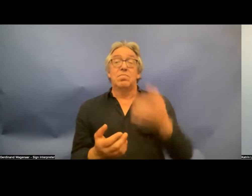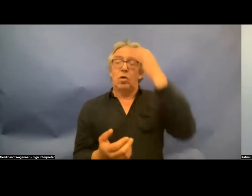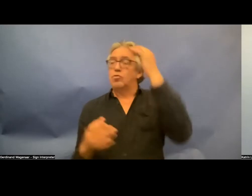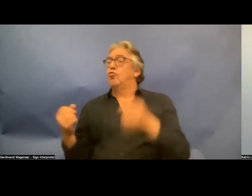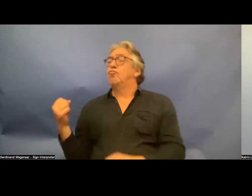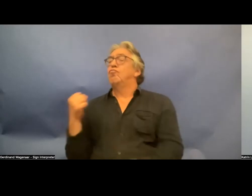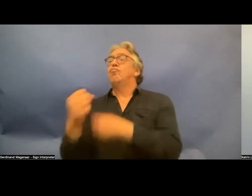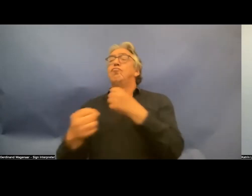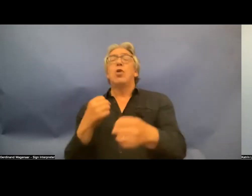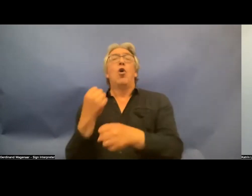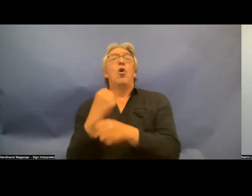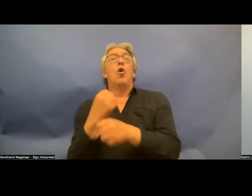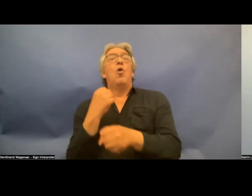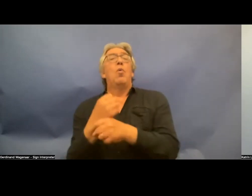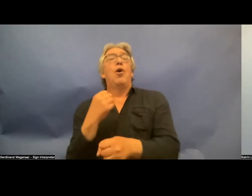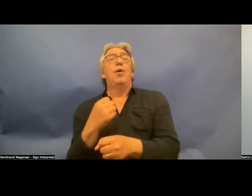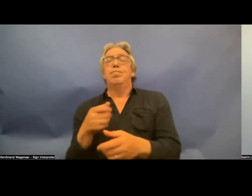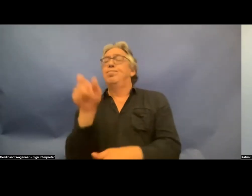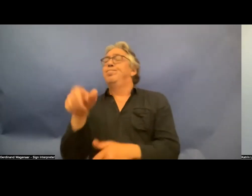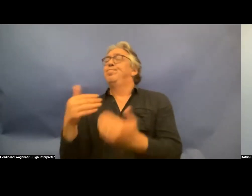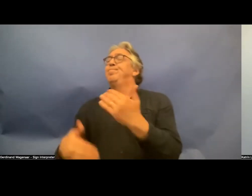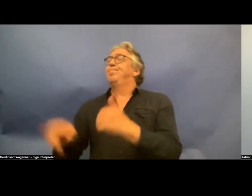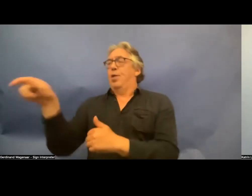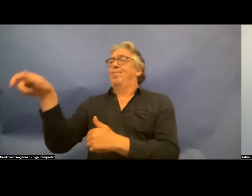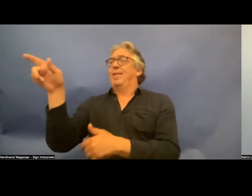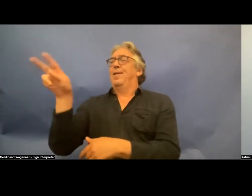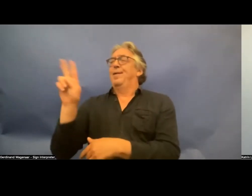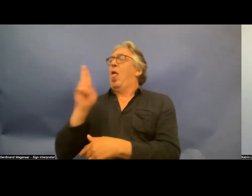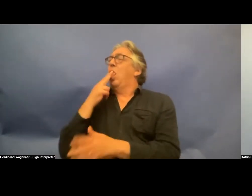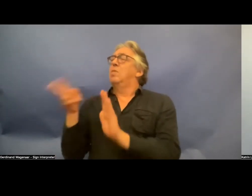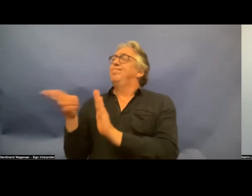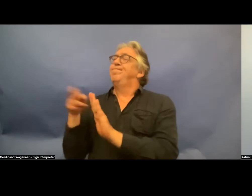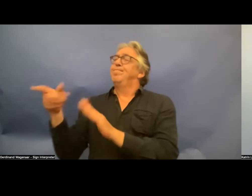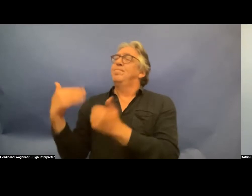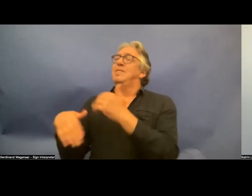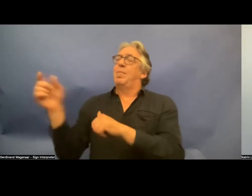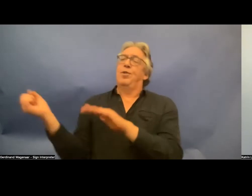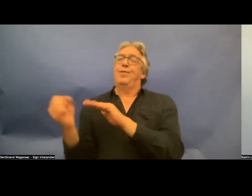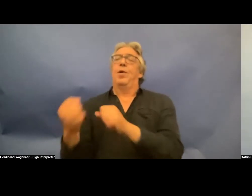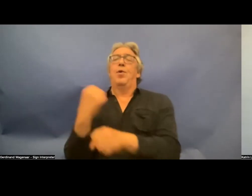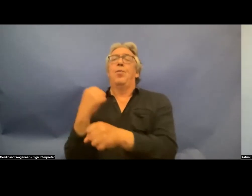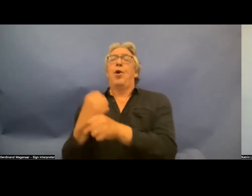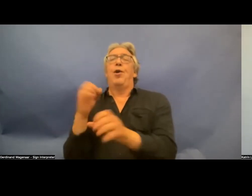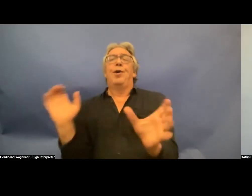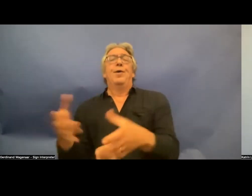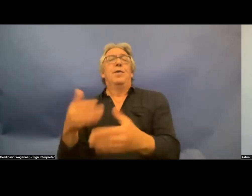on the European level, in the European Parliament, we have it clear. No funds